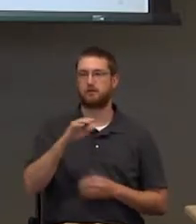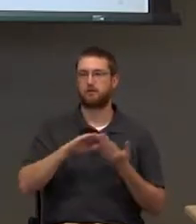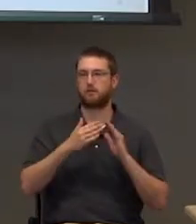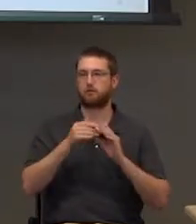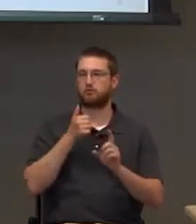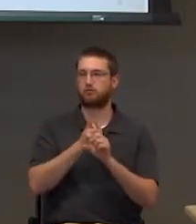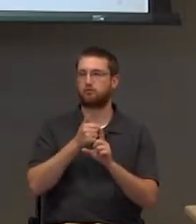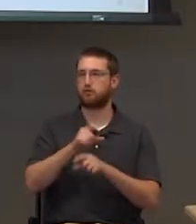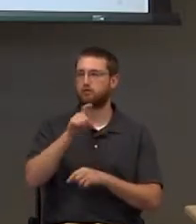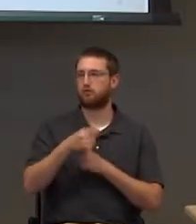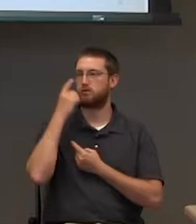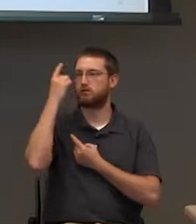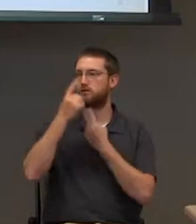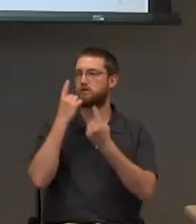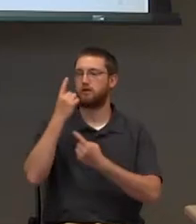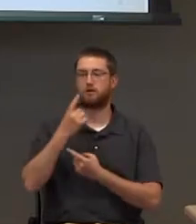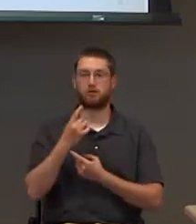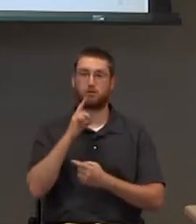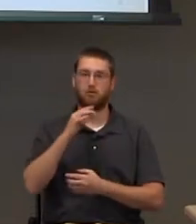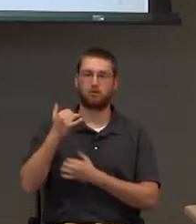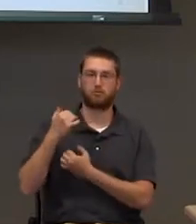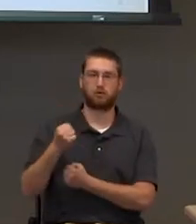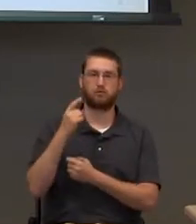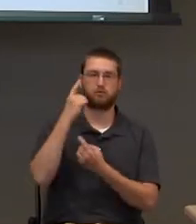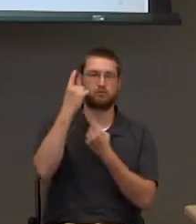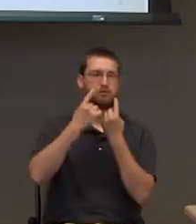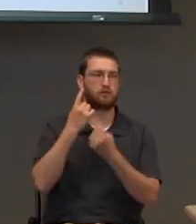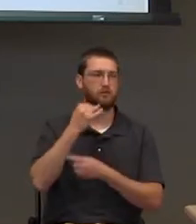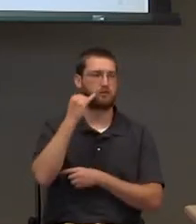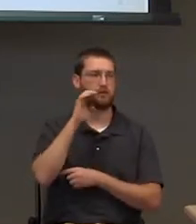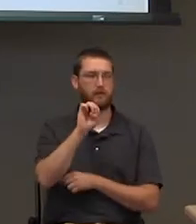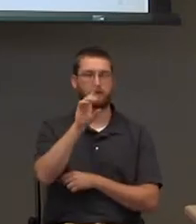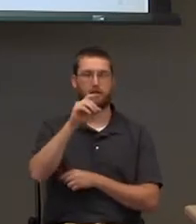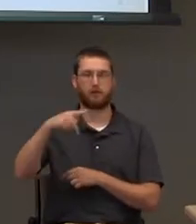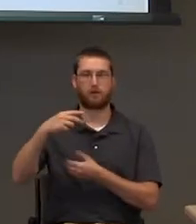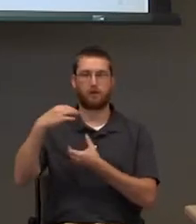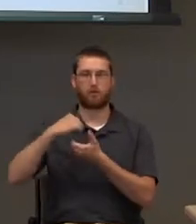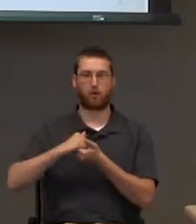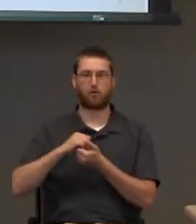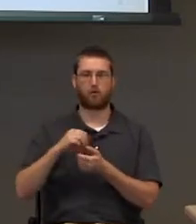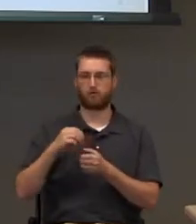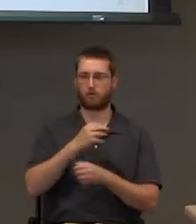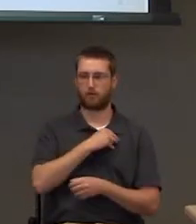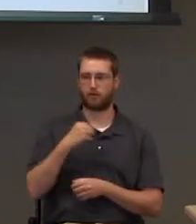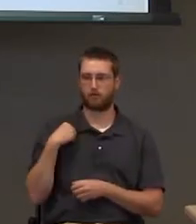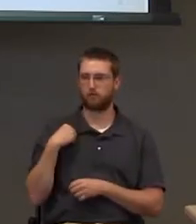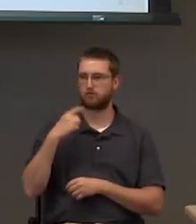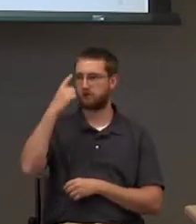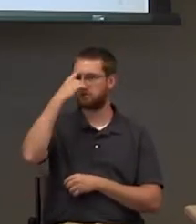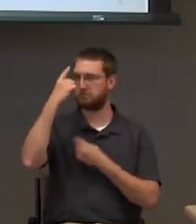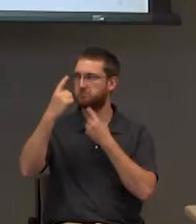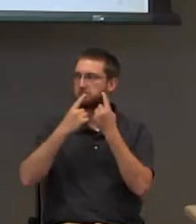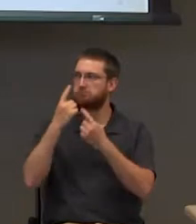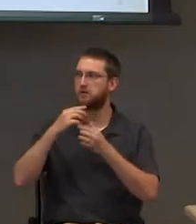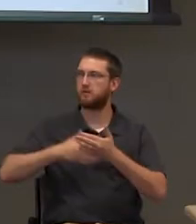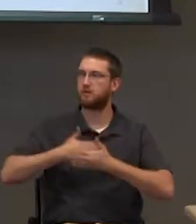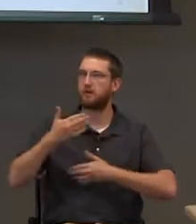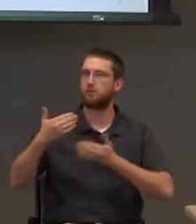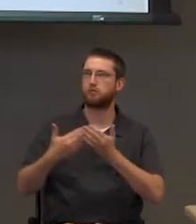the community should consider, strongly consider, especially with the EDP partner members, and think about what